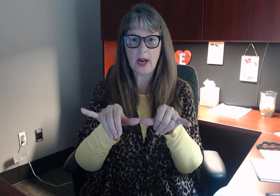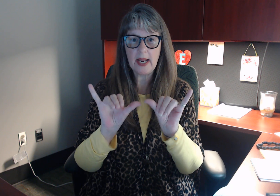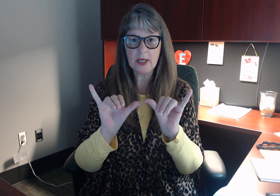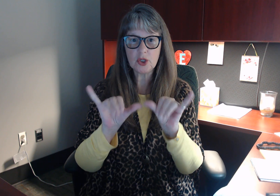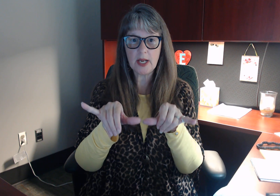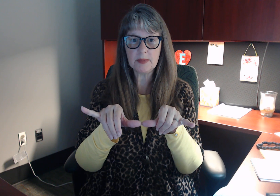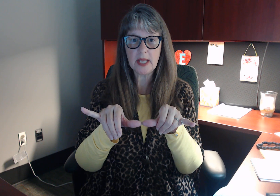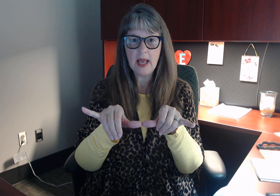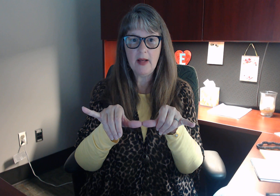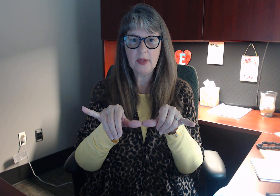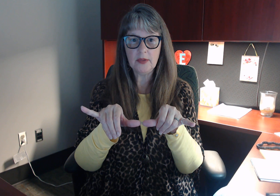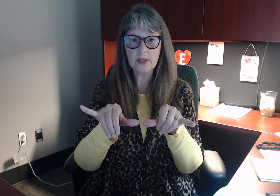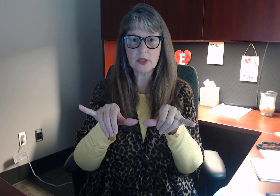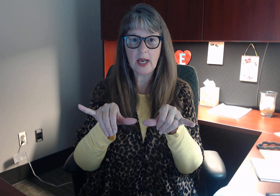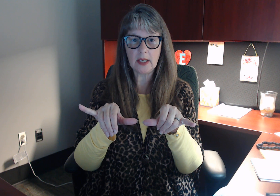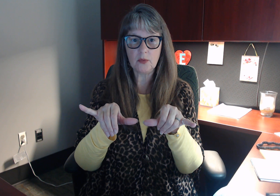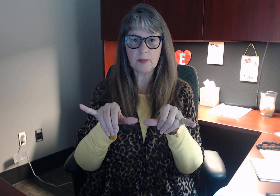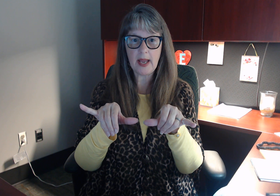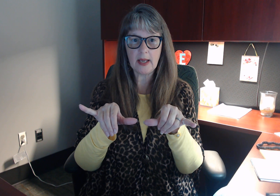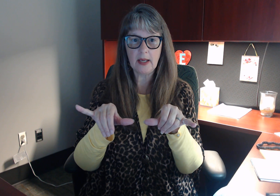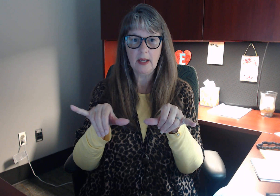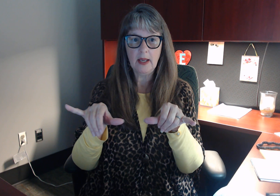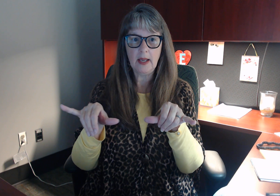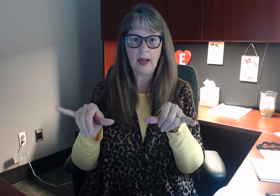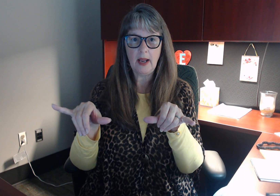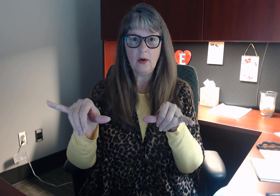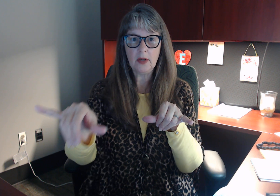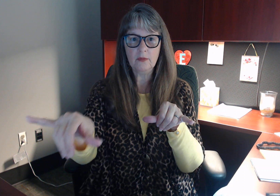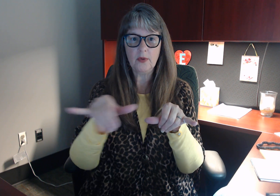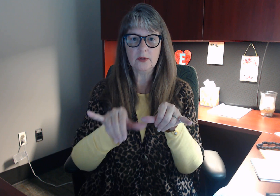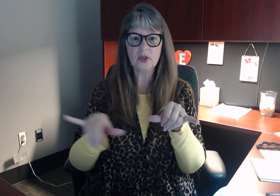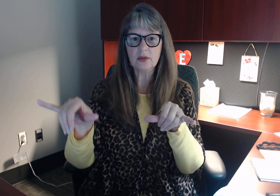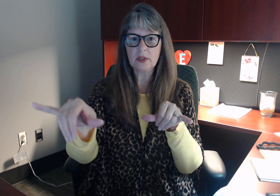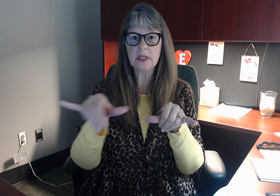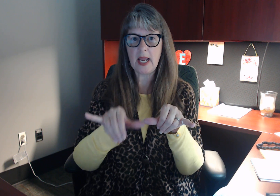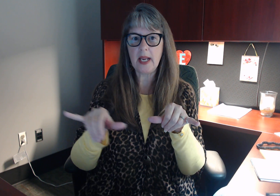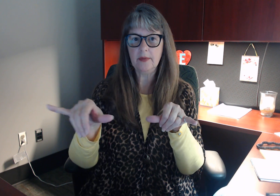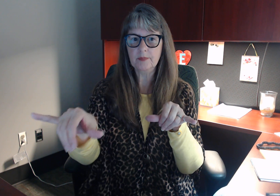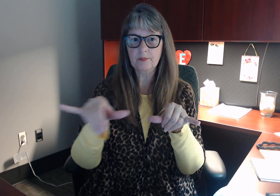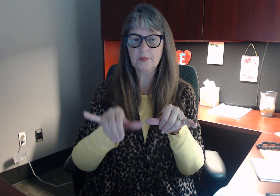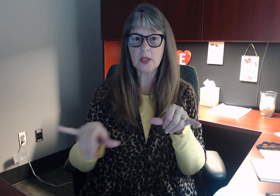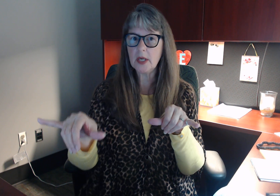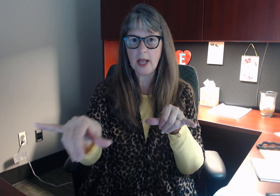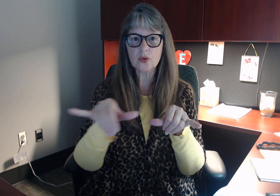hand shapes, and then this kind of goes back and out and front. Just stay. It's a natural